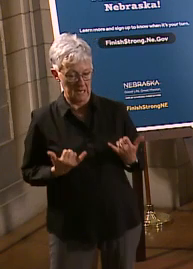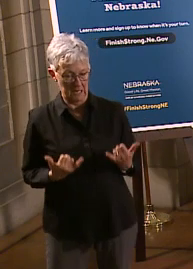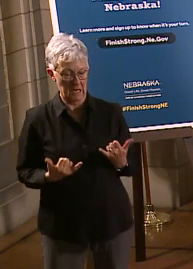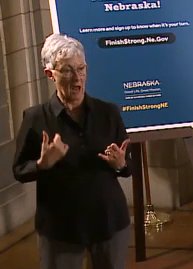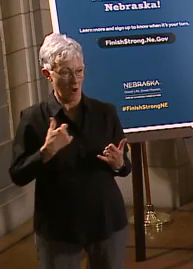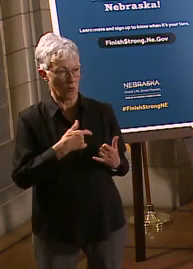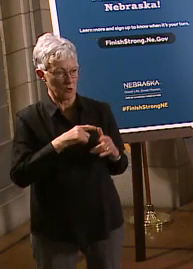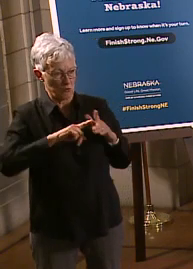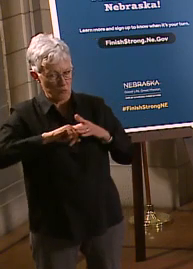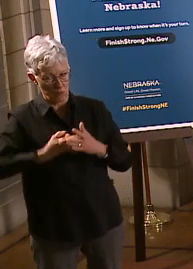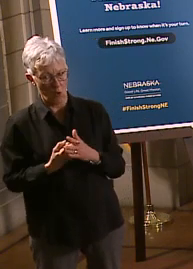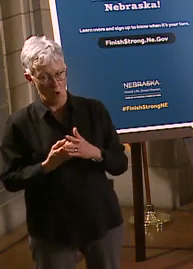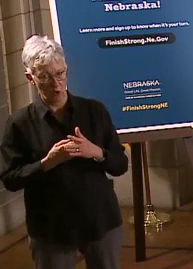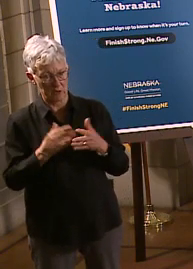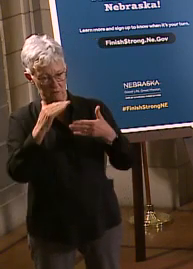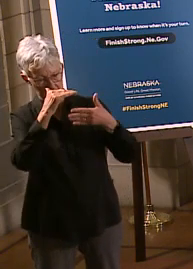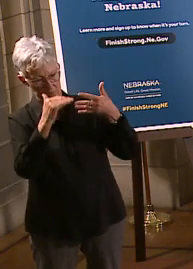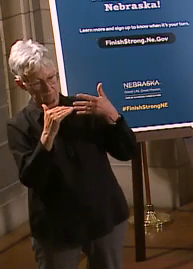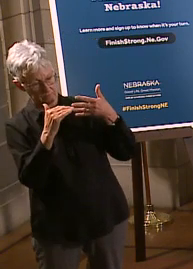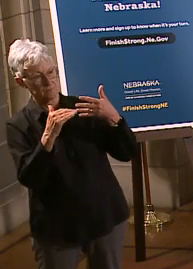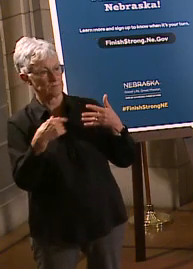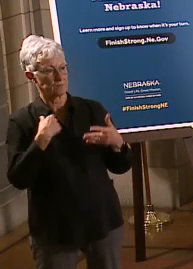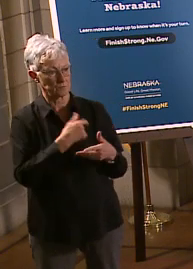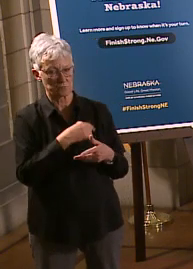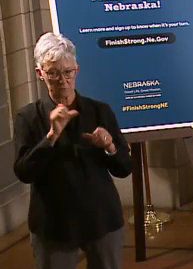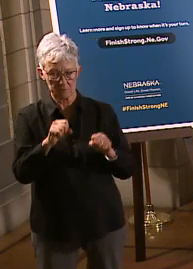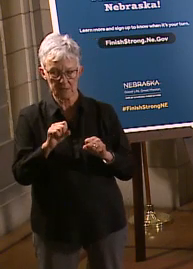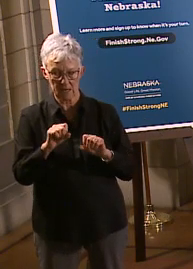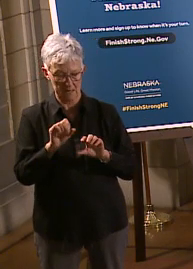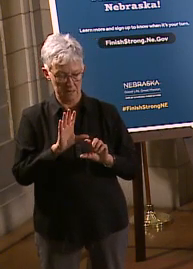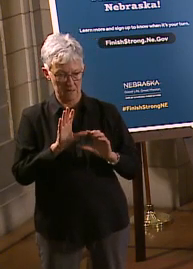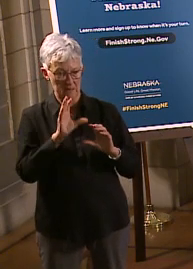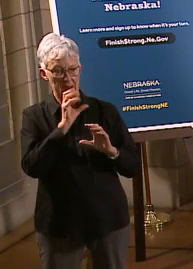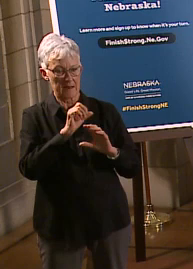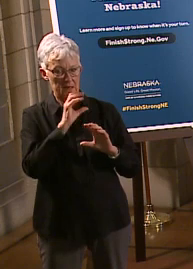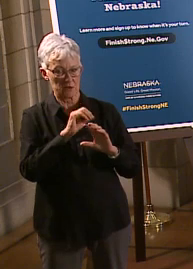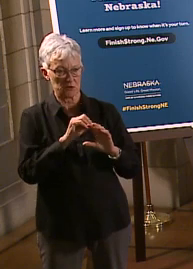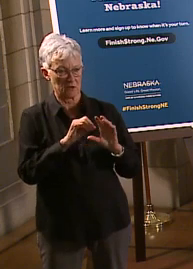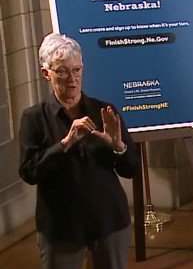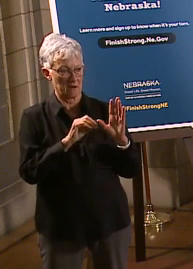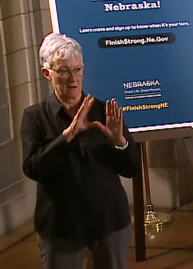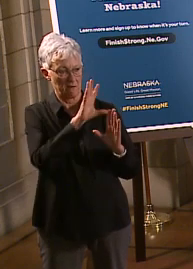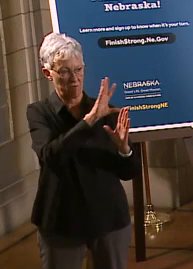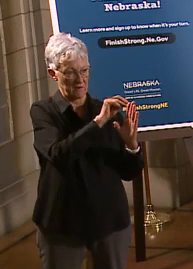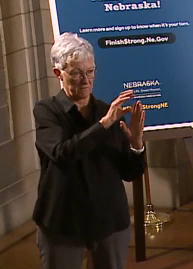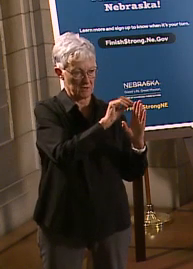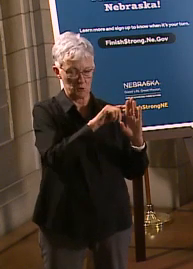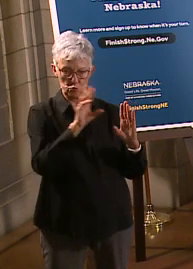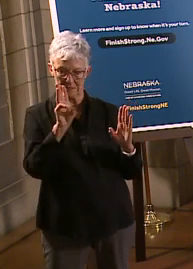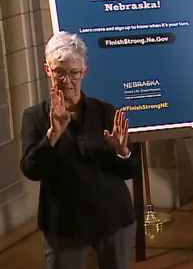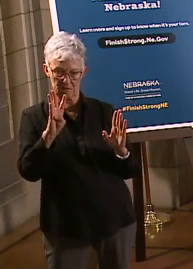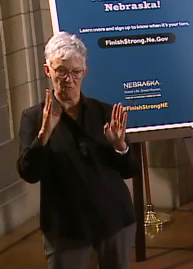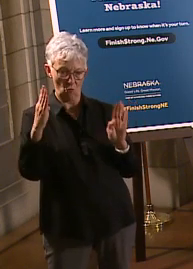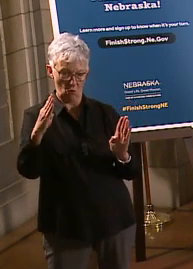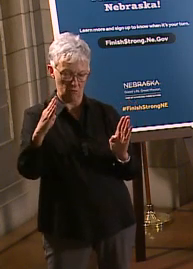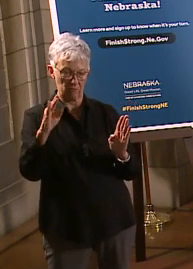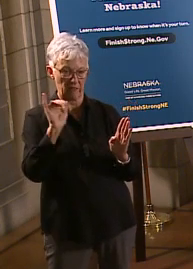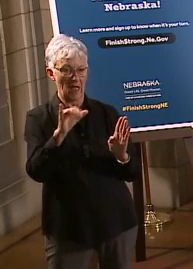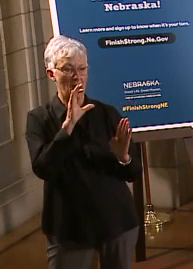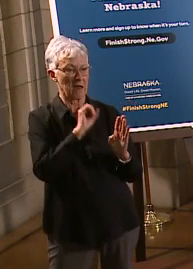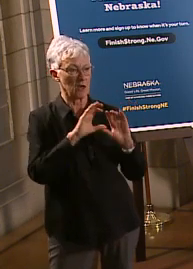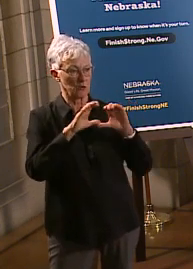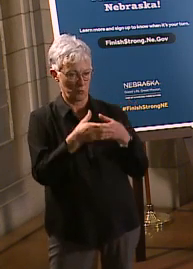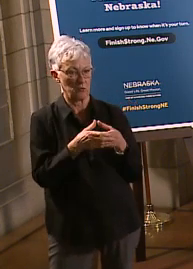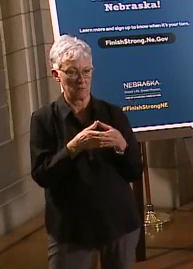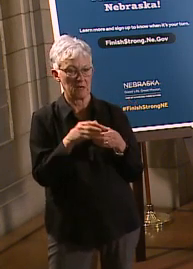health conditions when we hit that 50 to 64. And we've talked about how that will be something that the health departments work with local